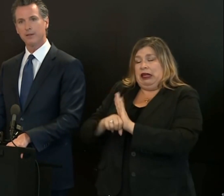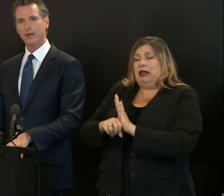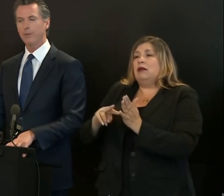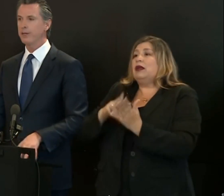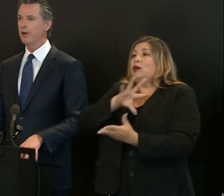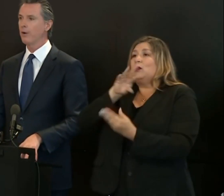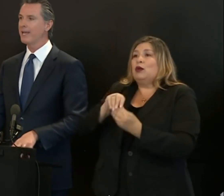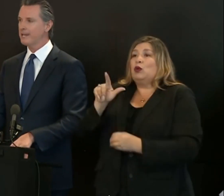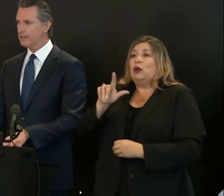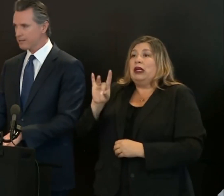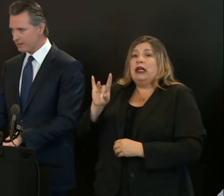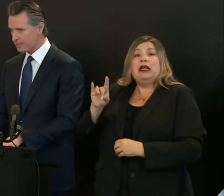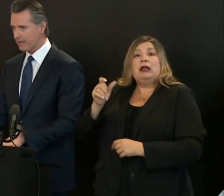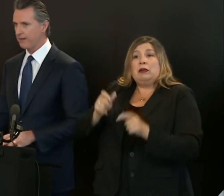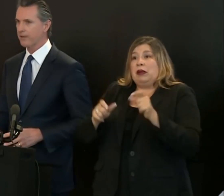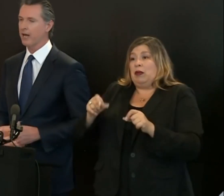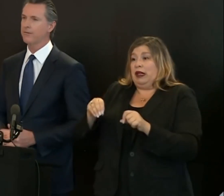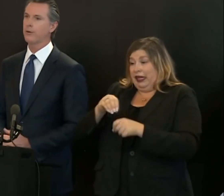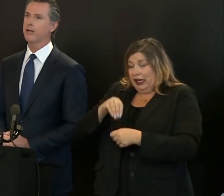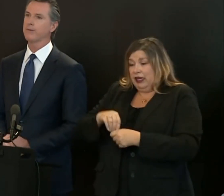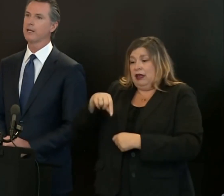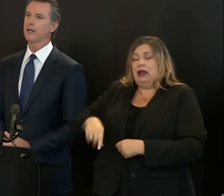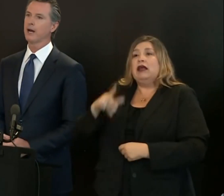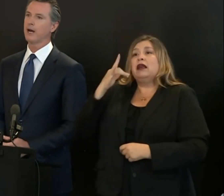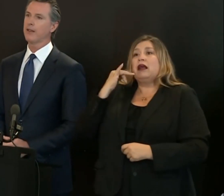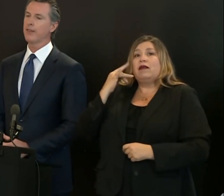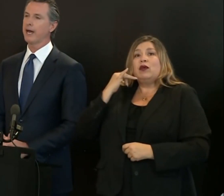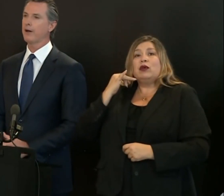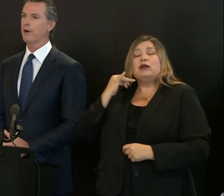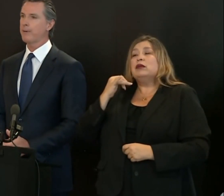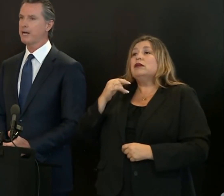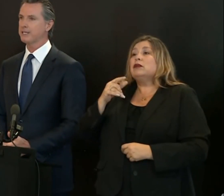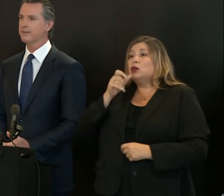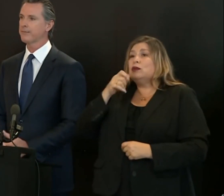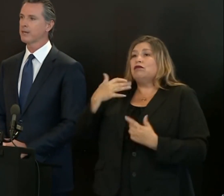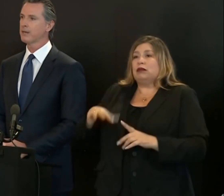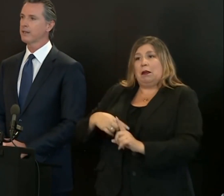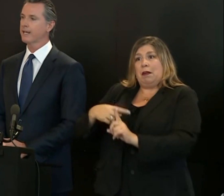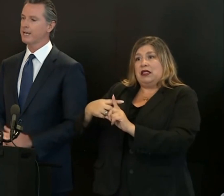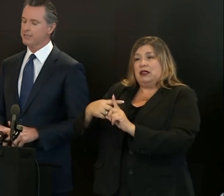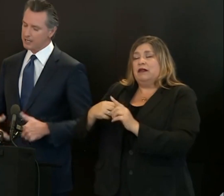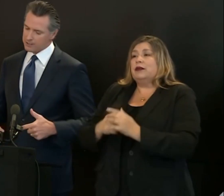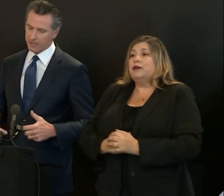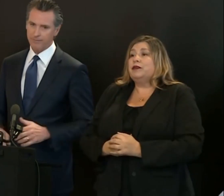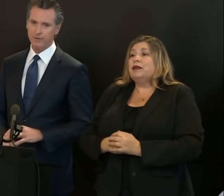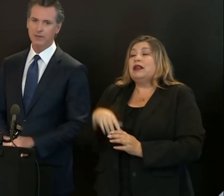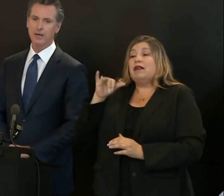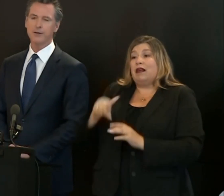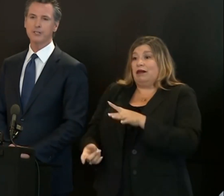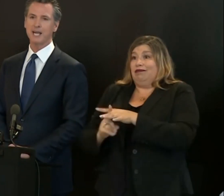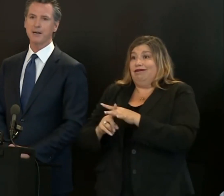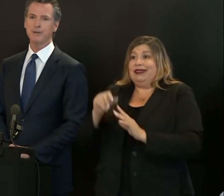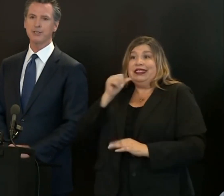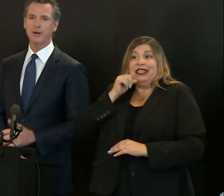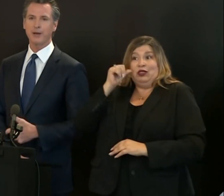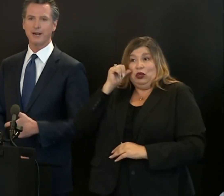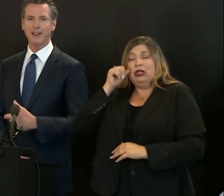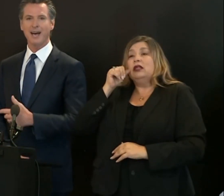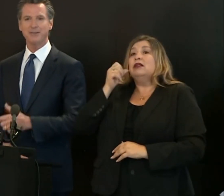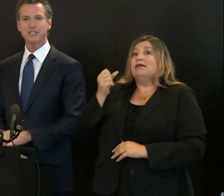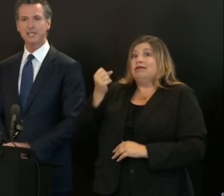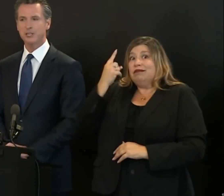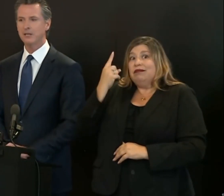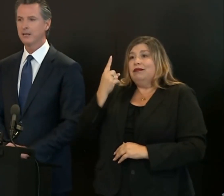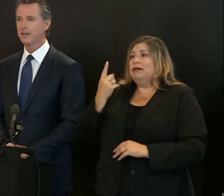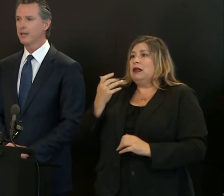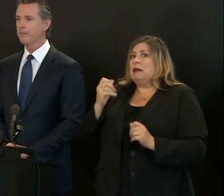people that we know in the state of California that are positive. The case yesterday, understandably, generated a